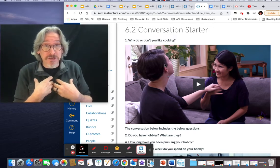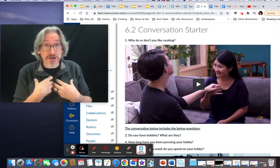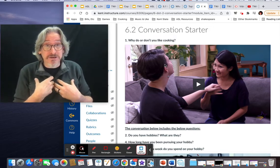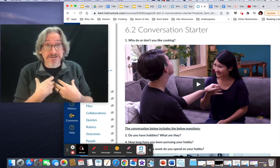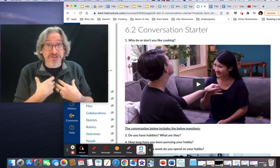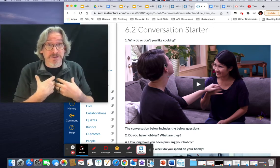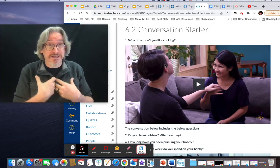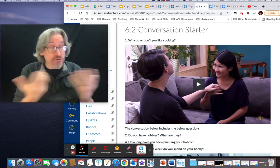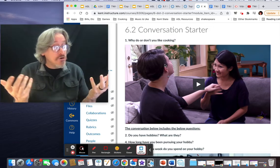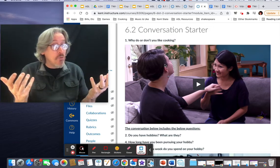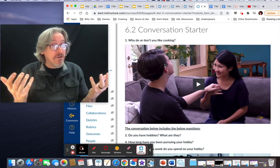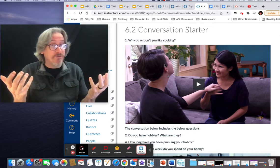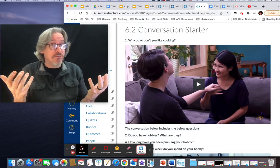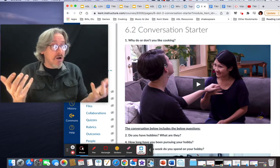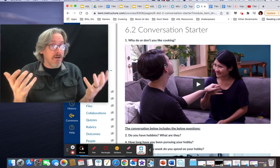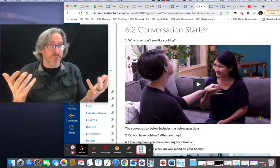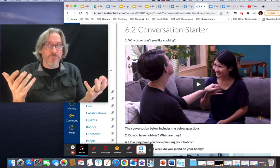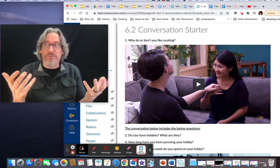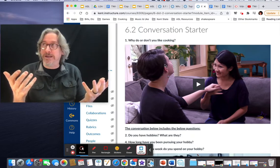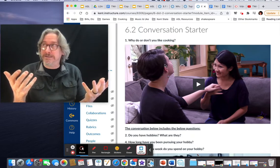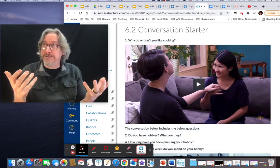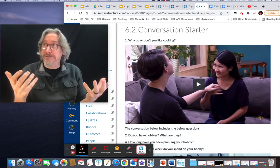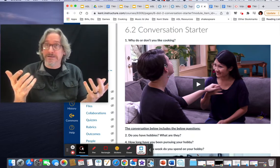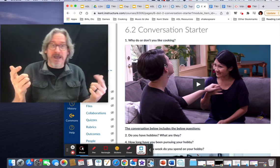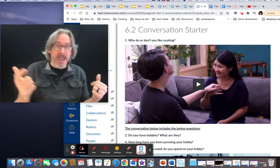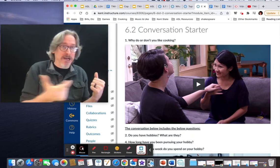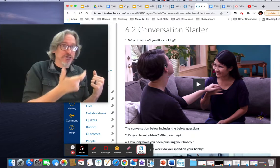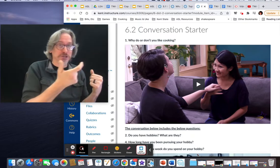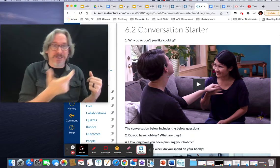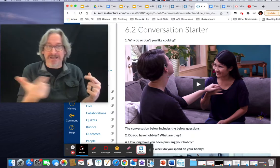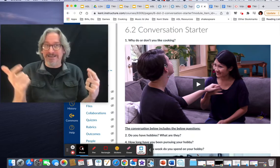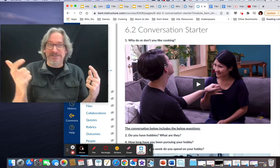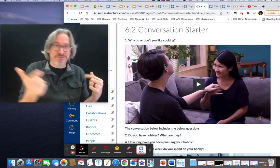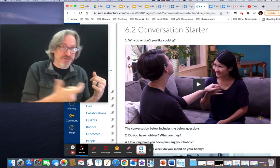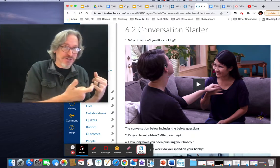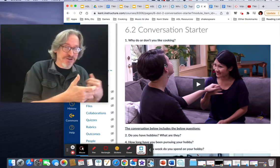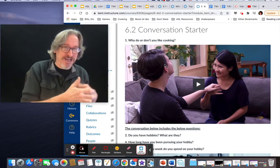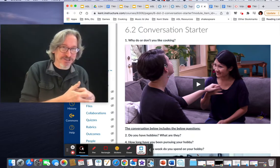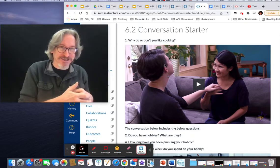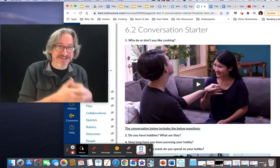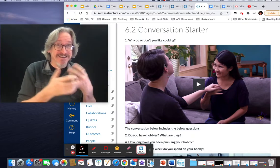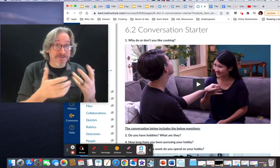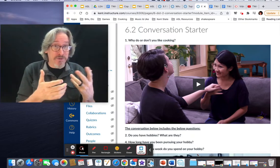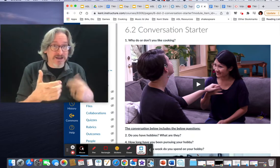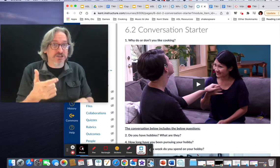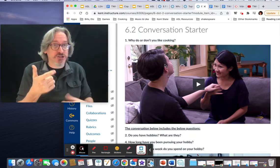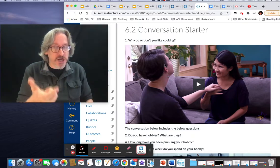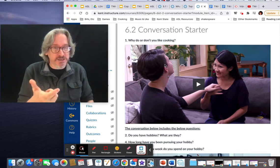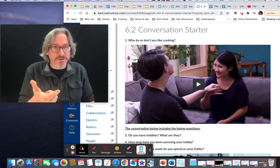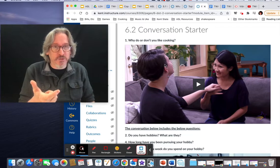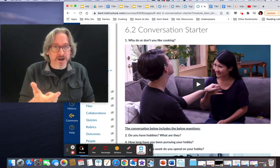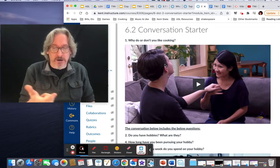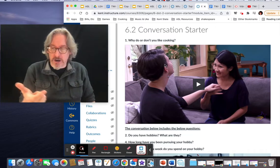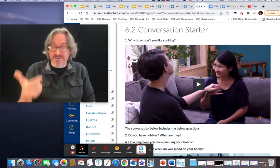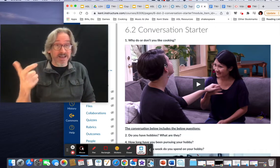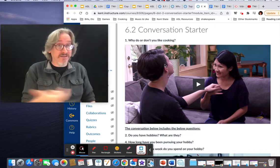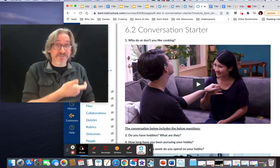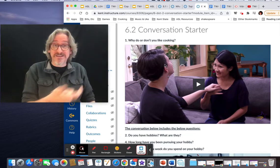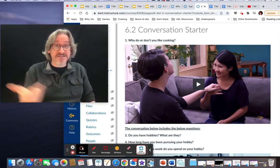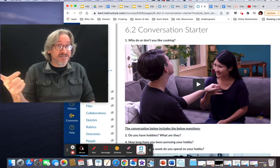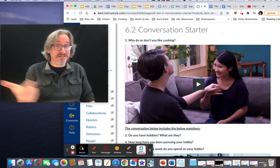myself, so I don't know what the appropriate action is for geocaching. But just be aware